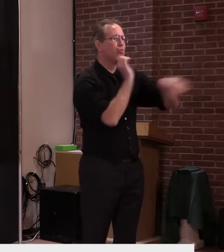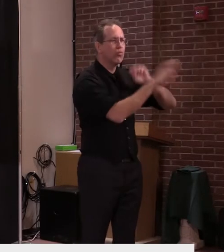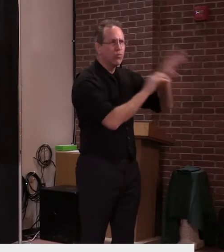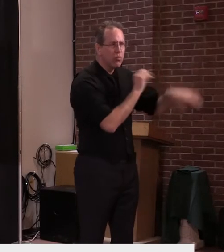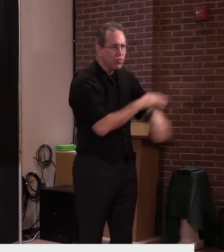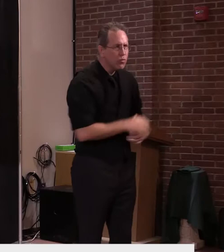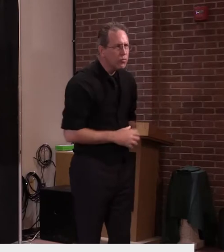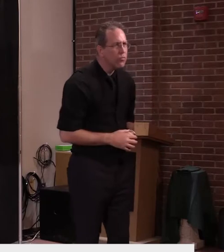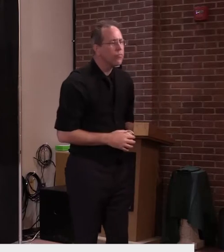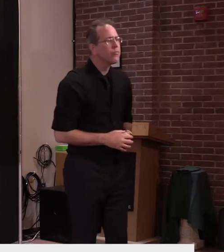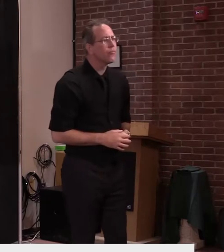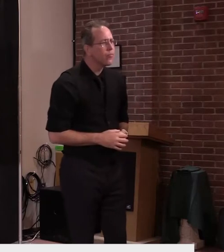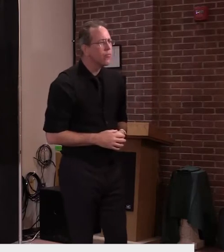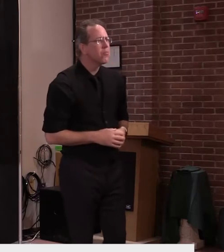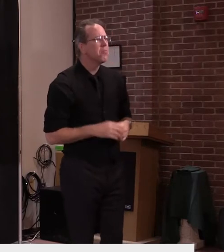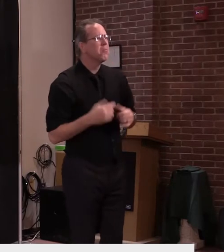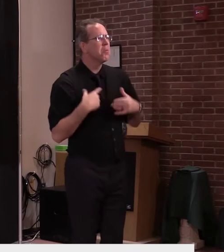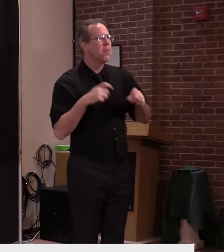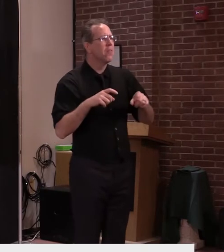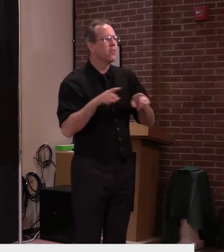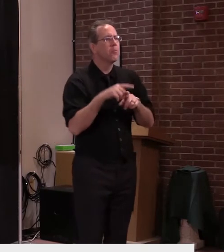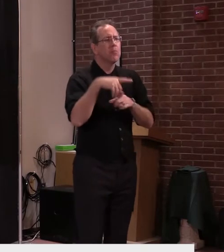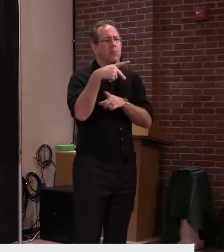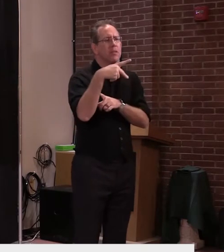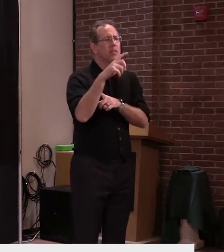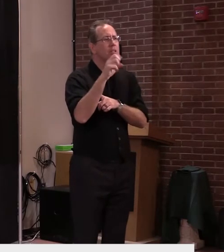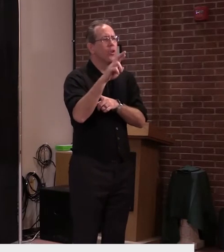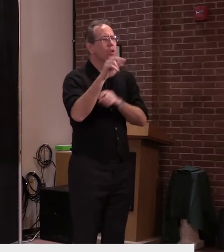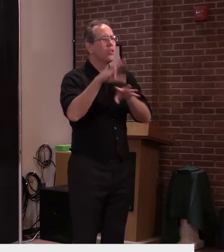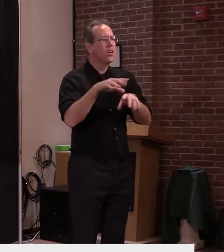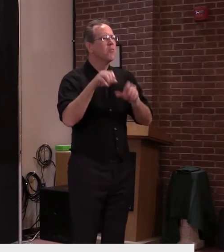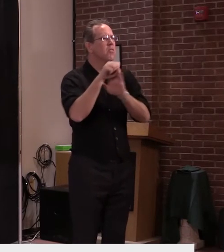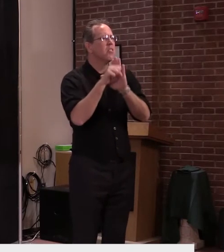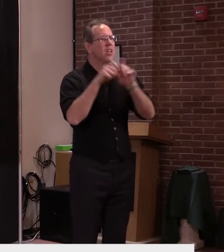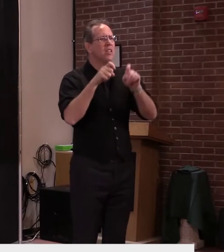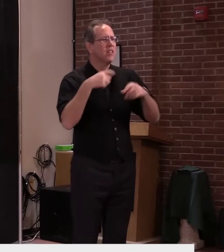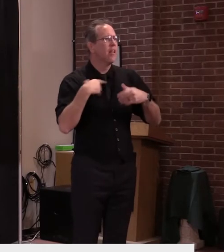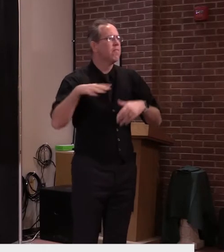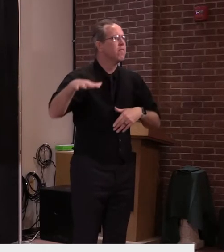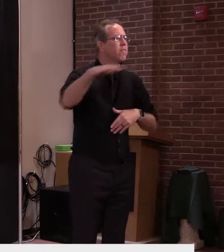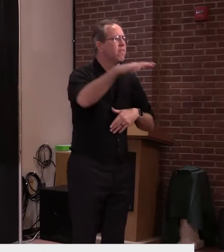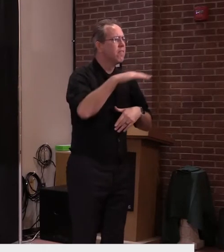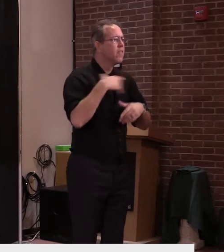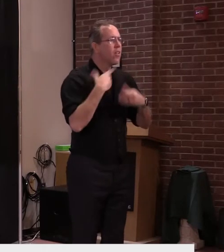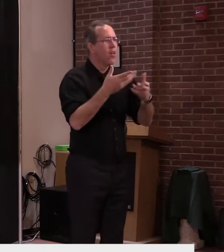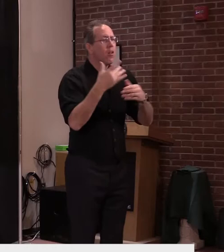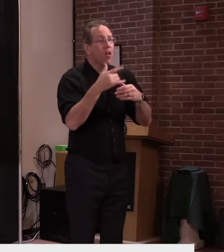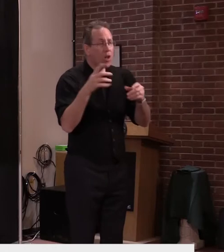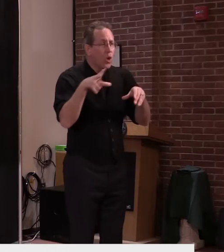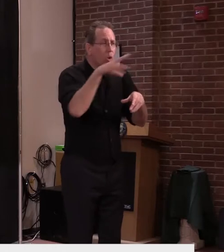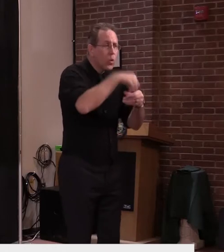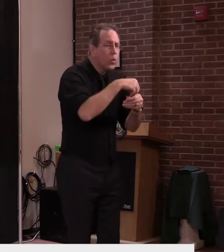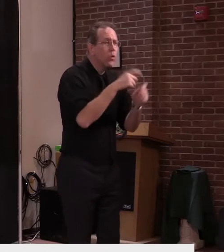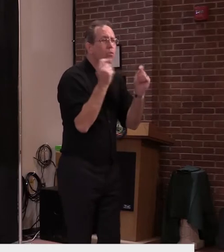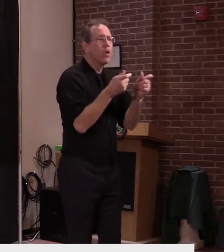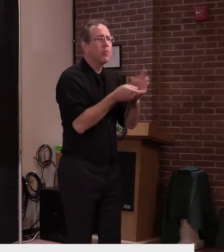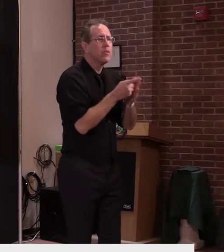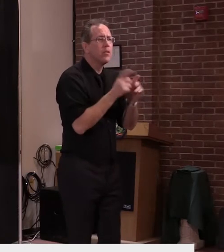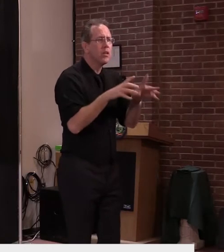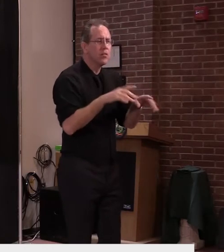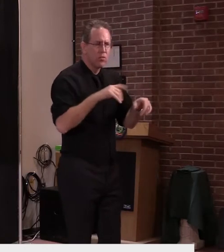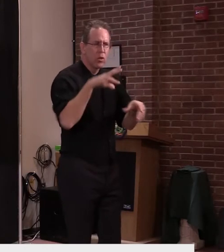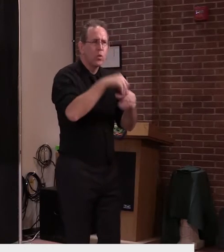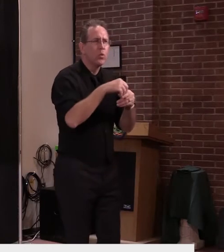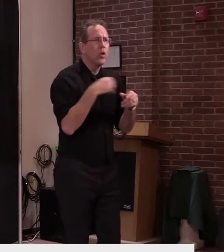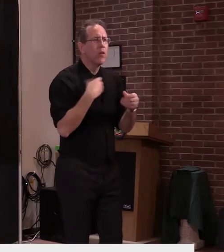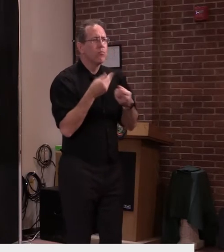ongoing PCR program as we transition to a more rapid system. We currently have PCR testing locations at